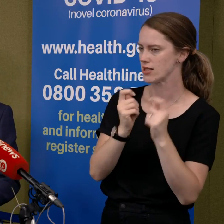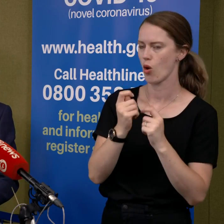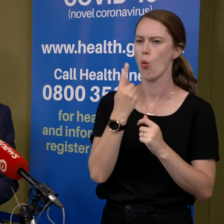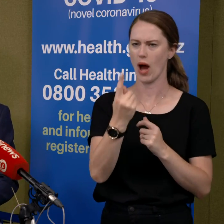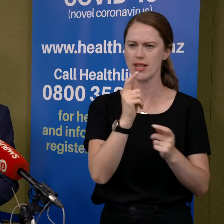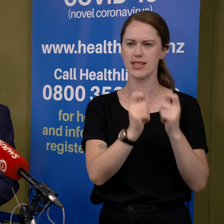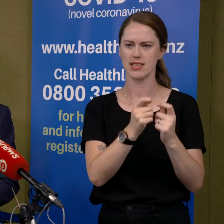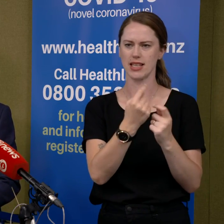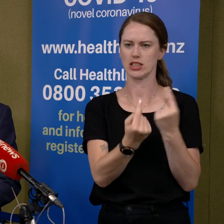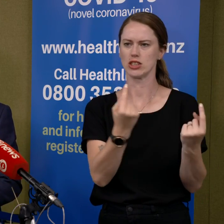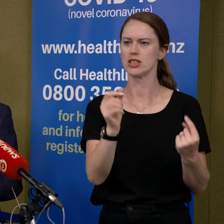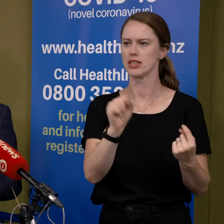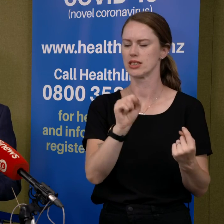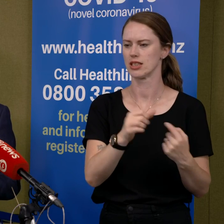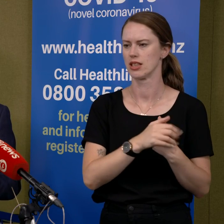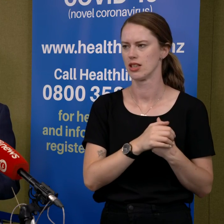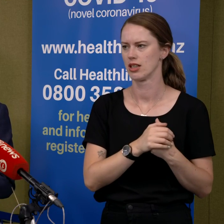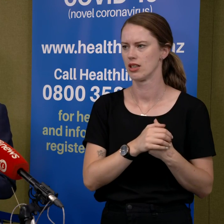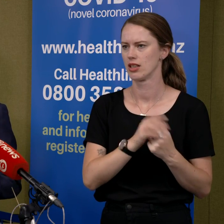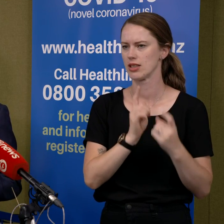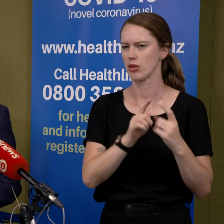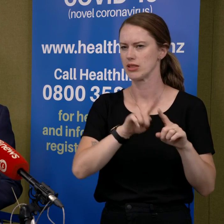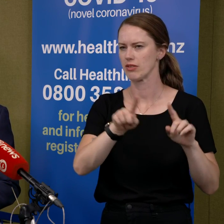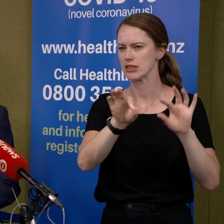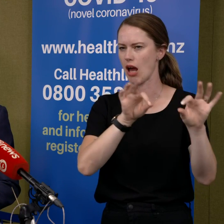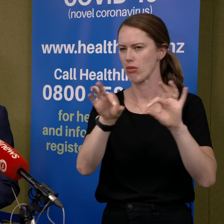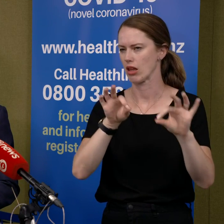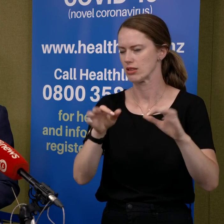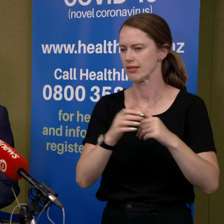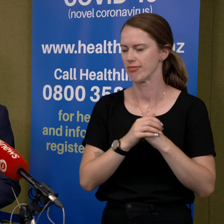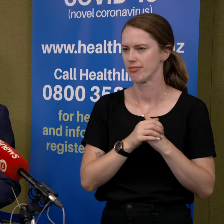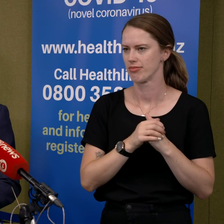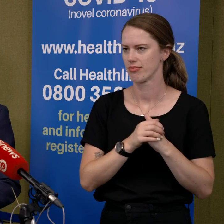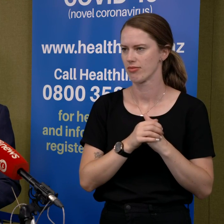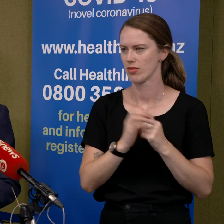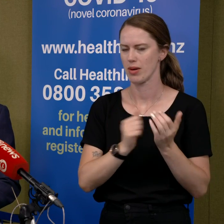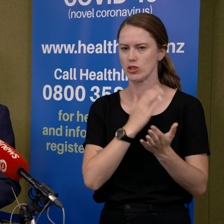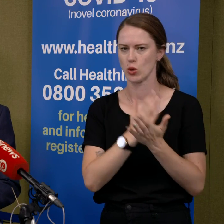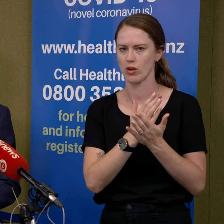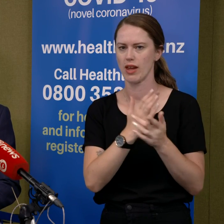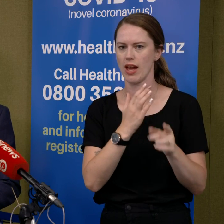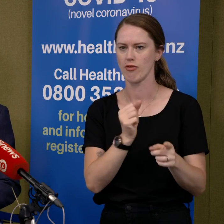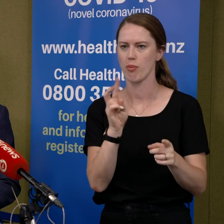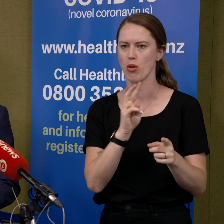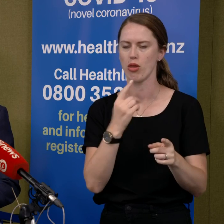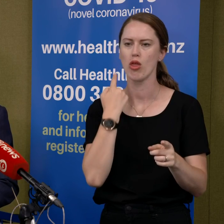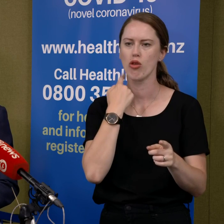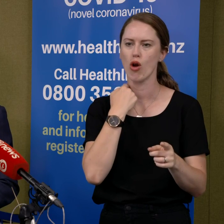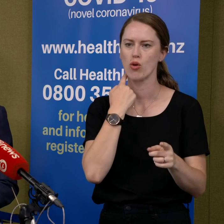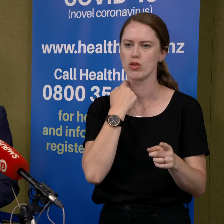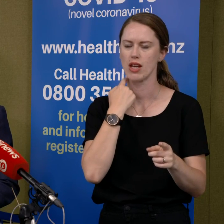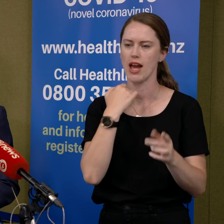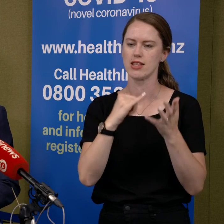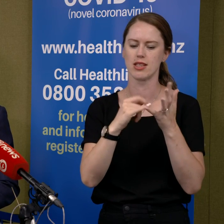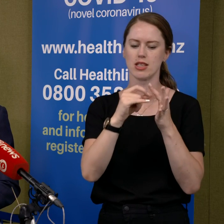one test per person, yes, although they would take different samples to ensure that they've got both a throat and a sputum